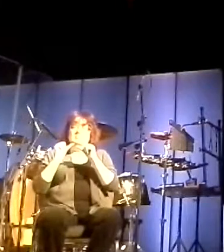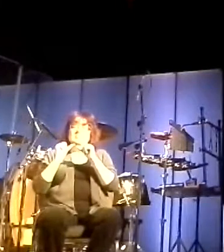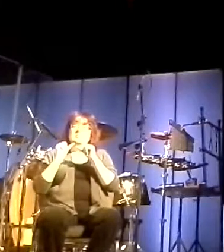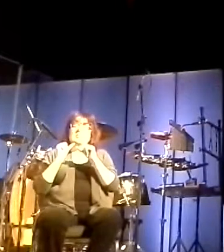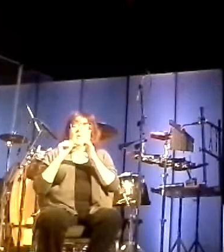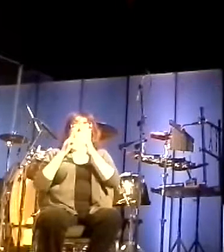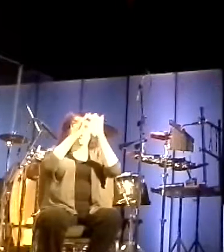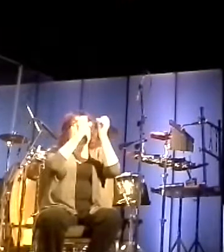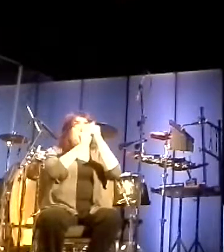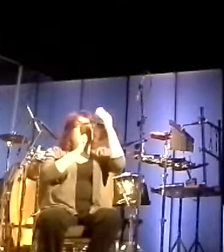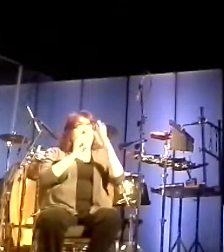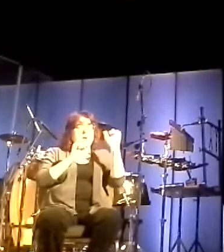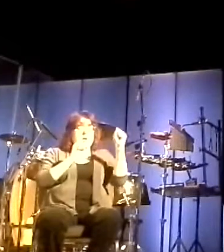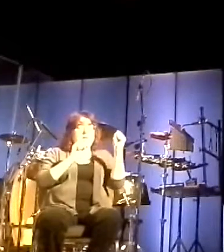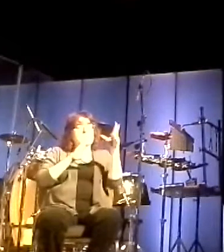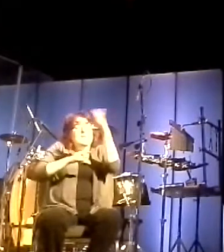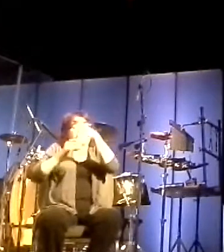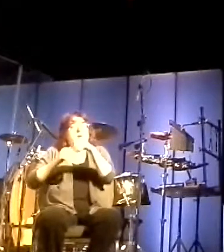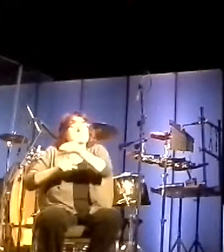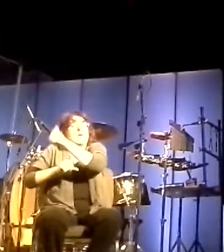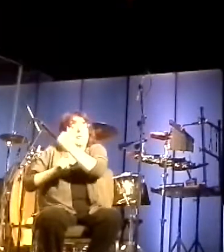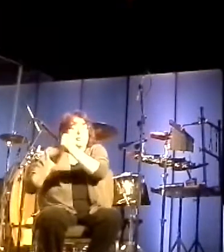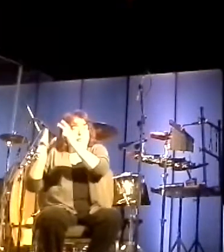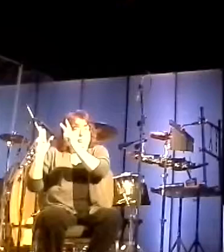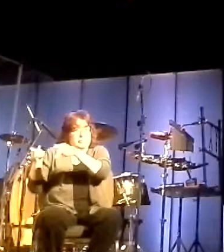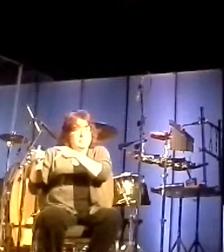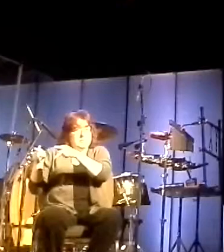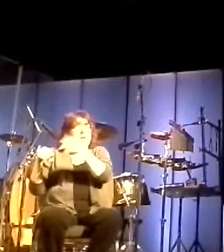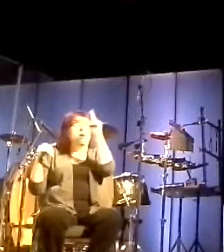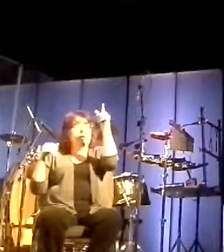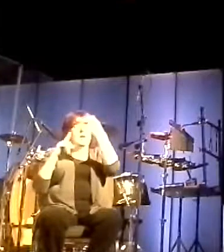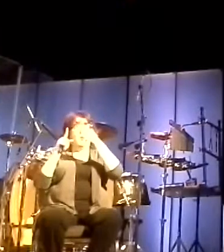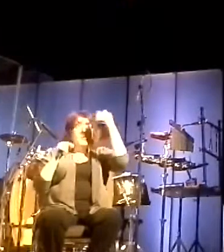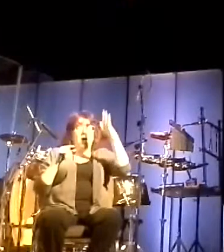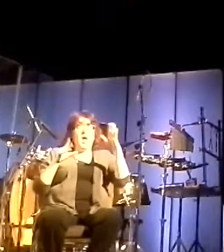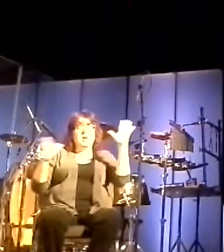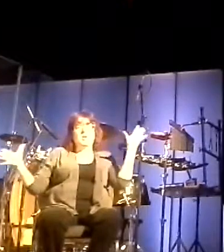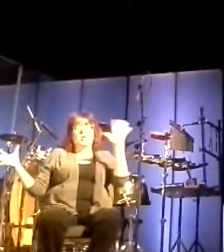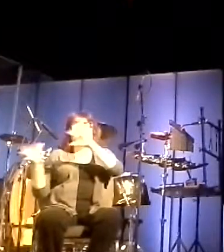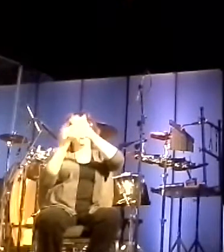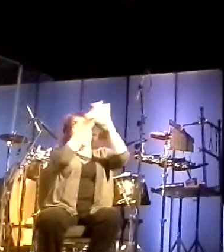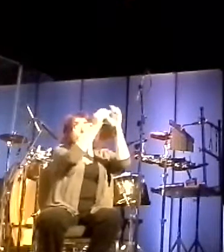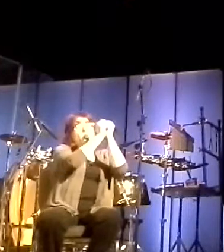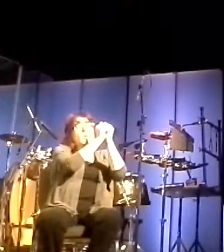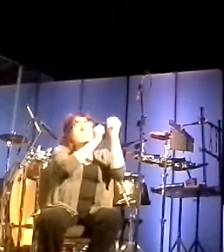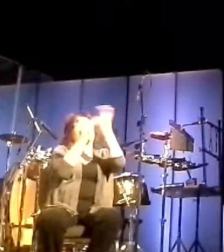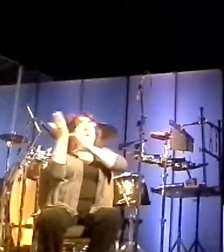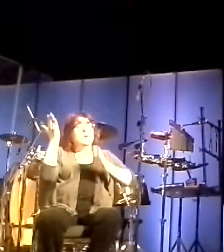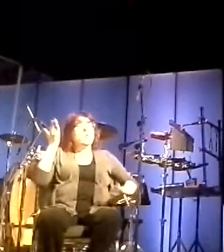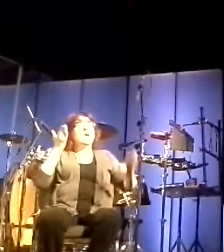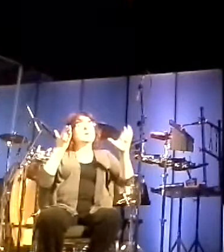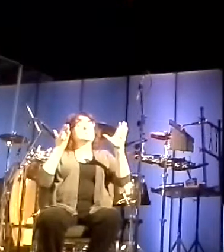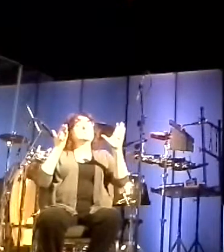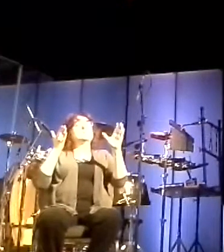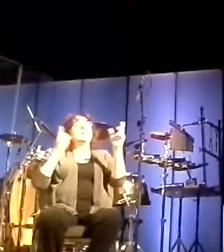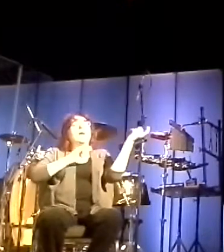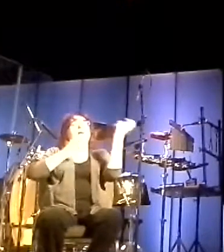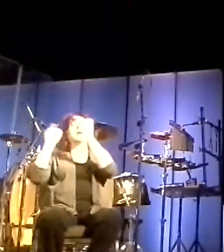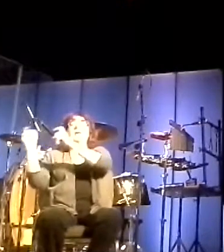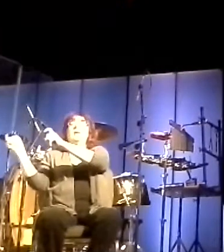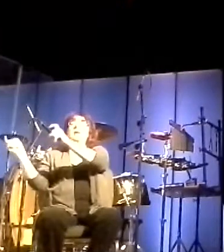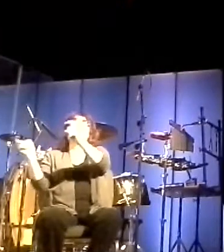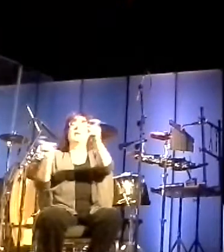is about our relationship with God, but then he involves someone else. All this is from God who reconciled us to himself through Christ and gave